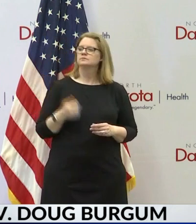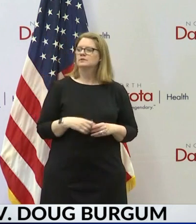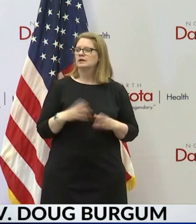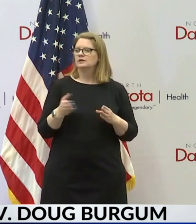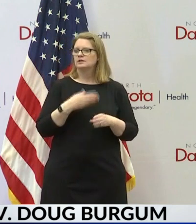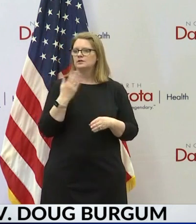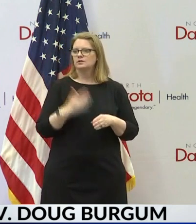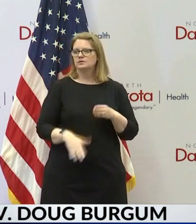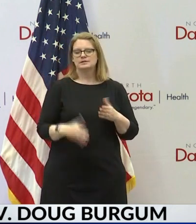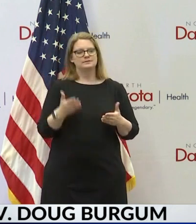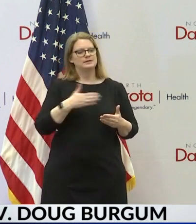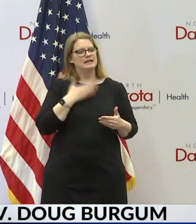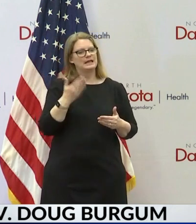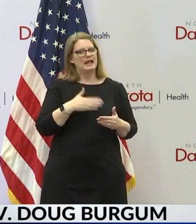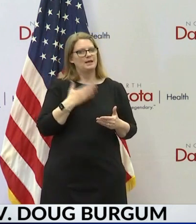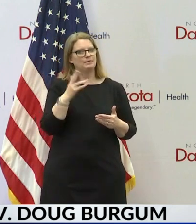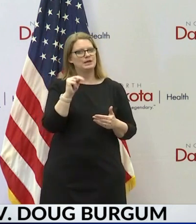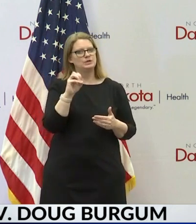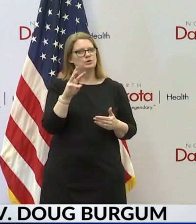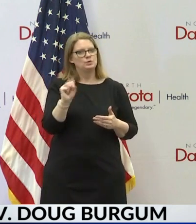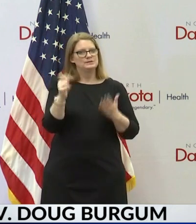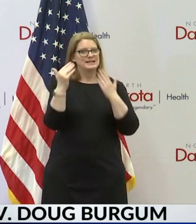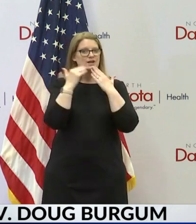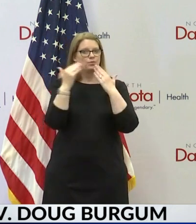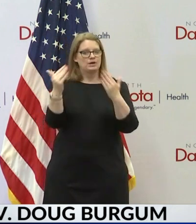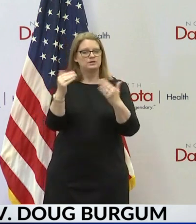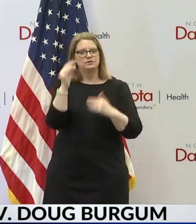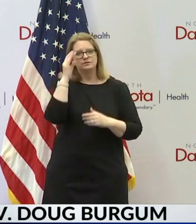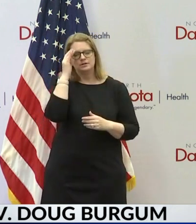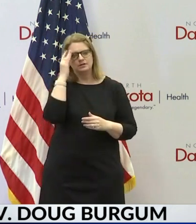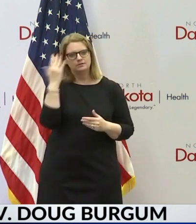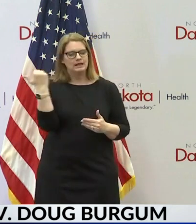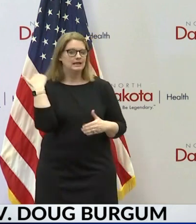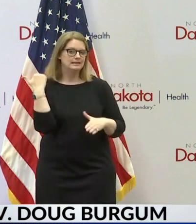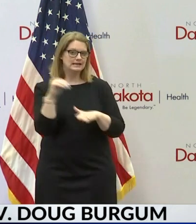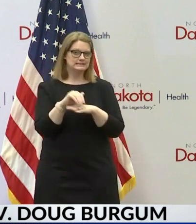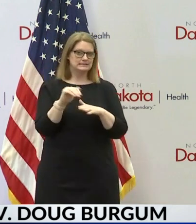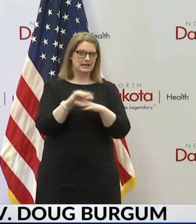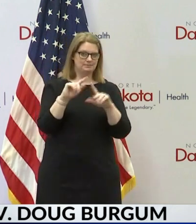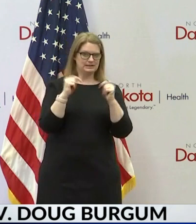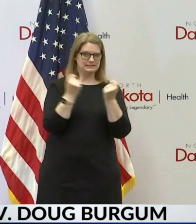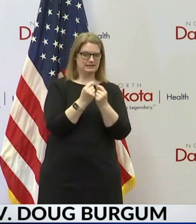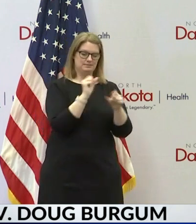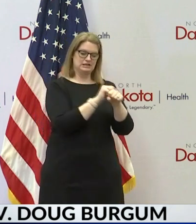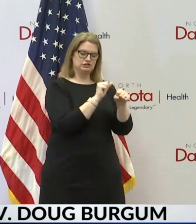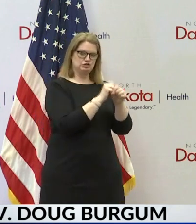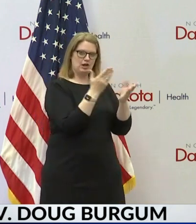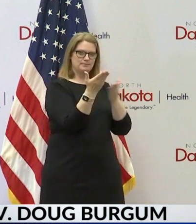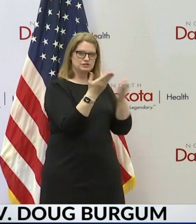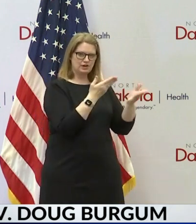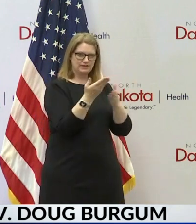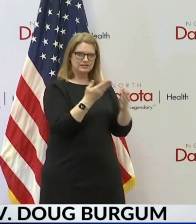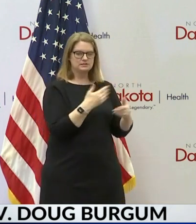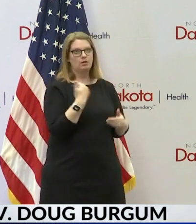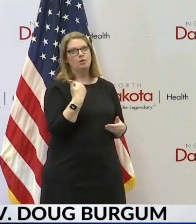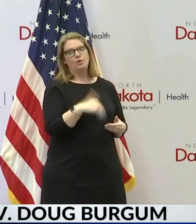Closing out with some good news and some gratitude. Last night, again, our team at Job Service, who continues to work